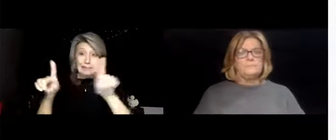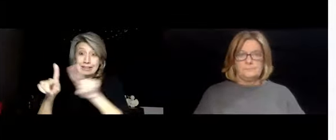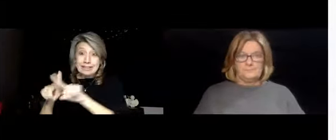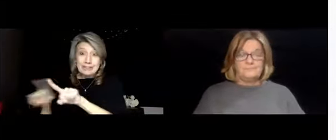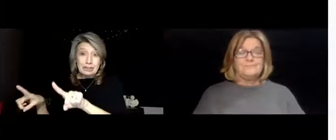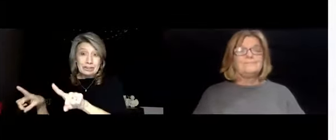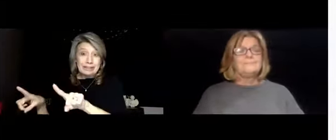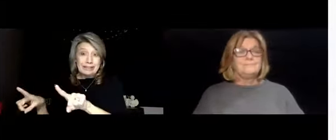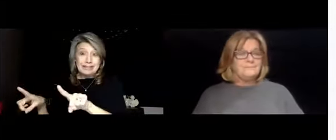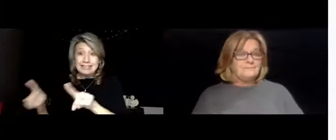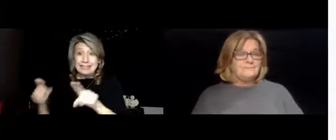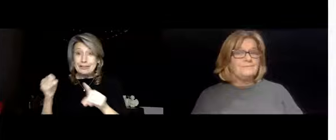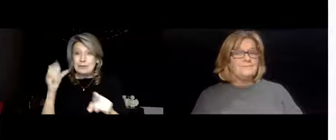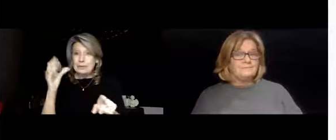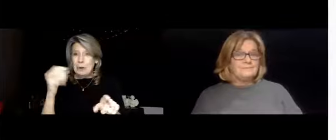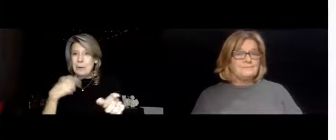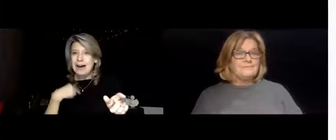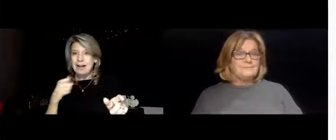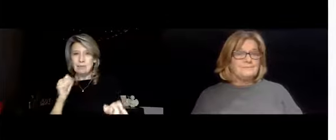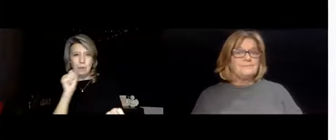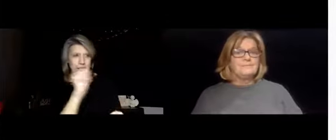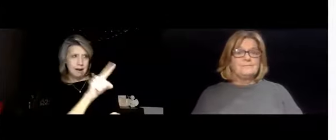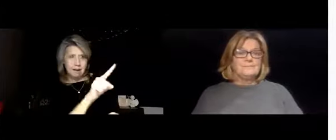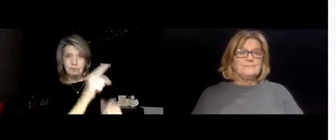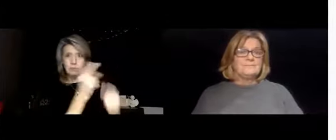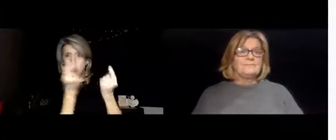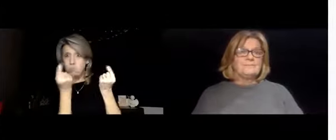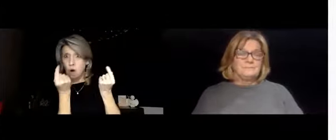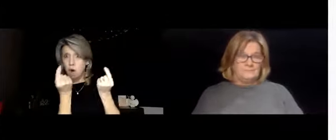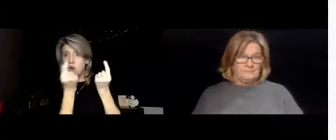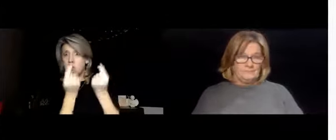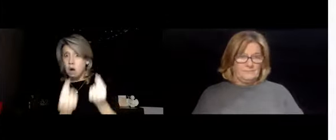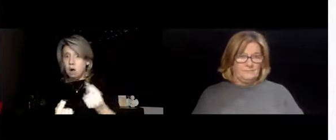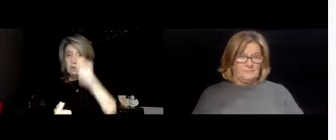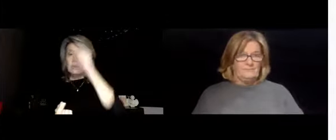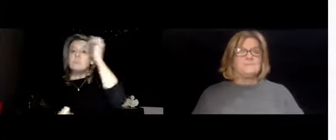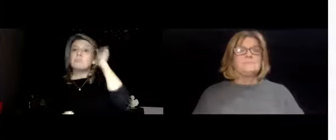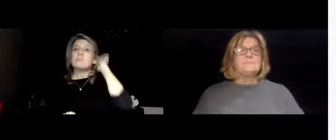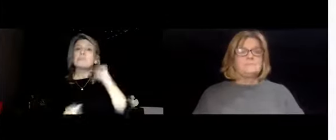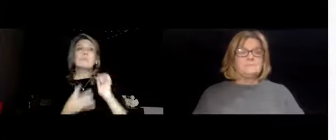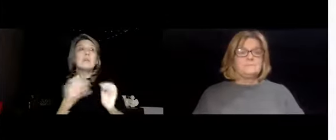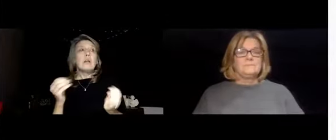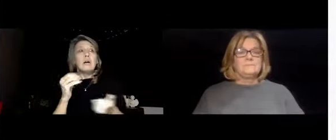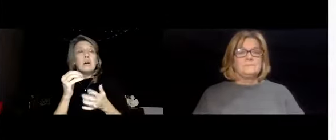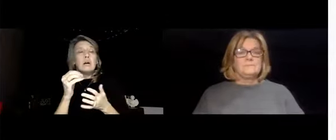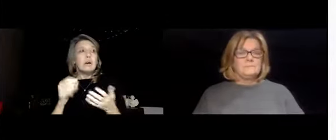Now, each pastor is different, so I will ask them